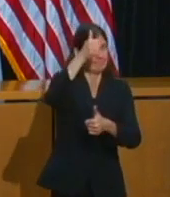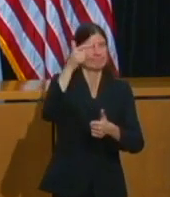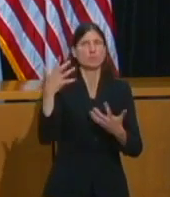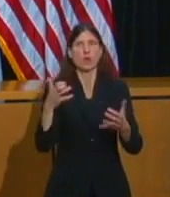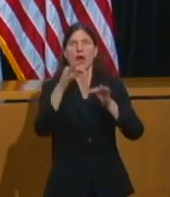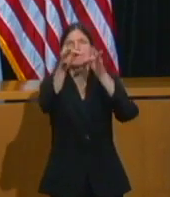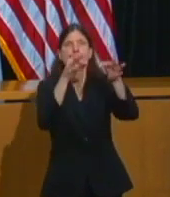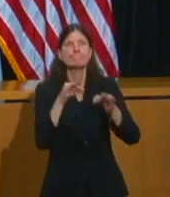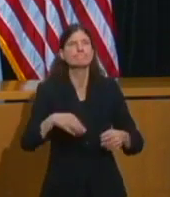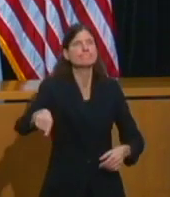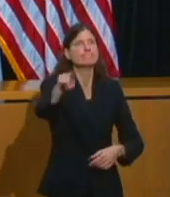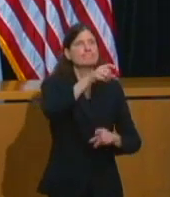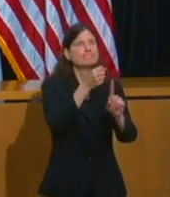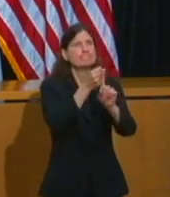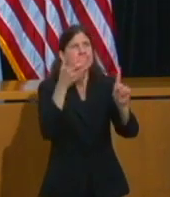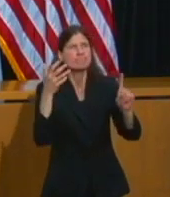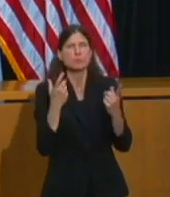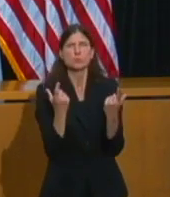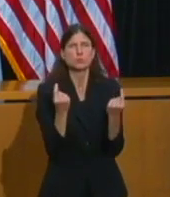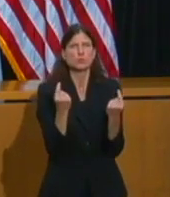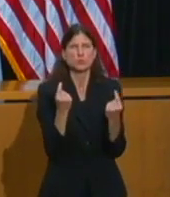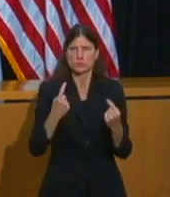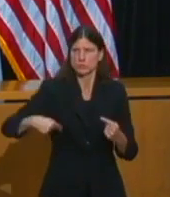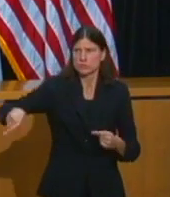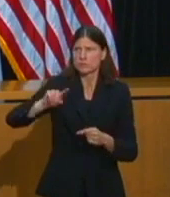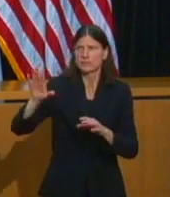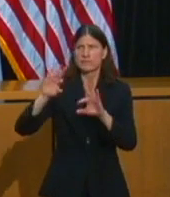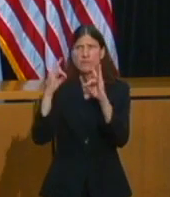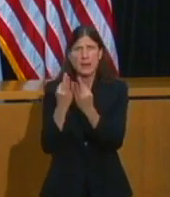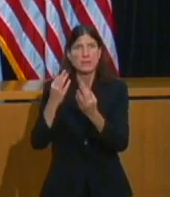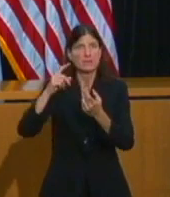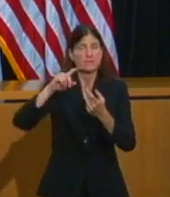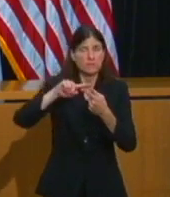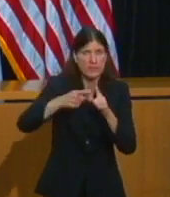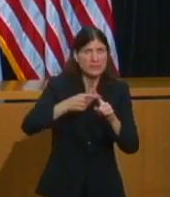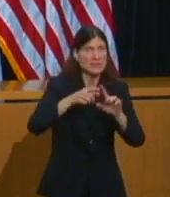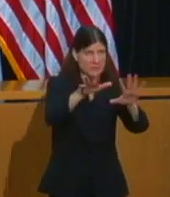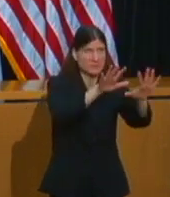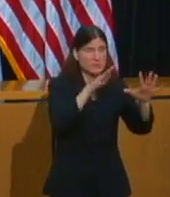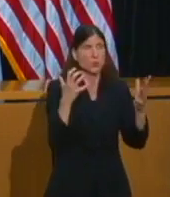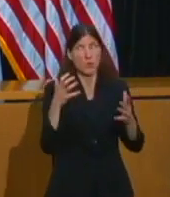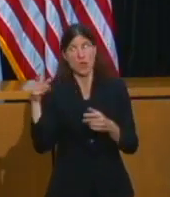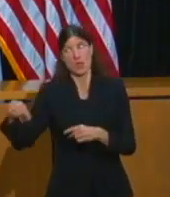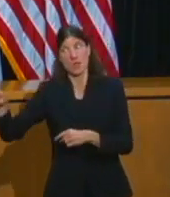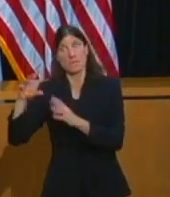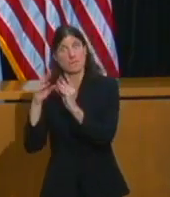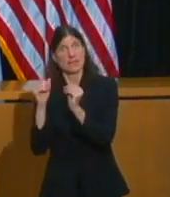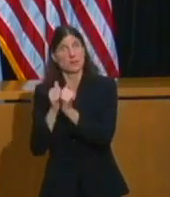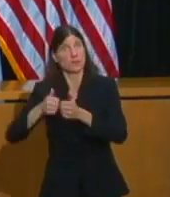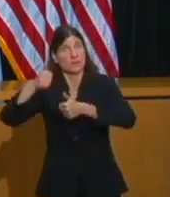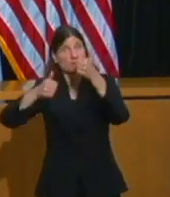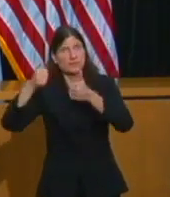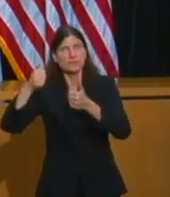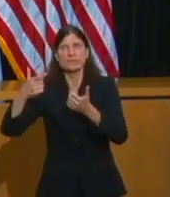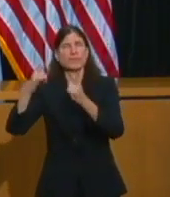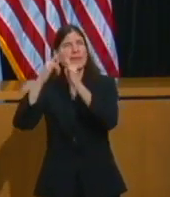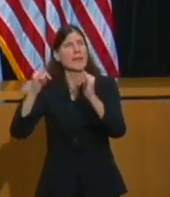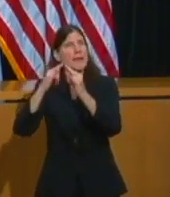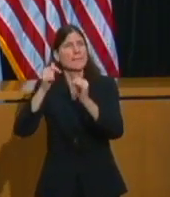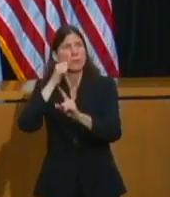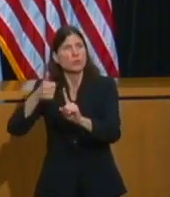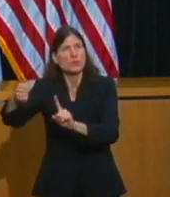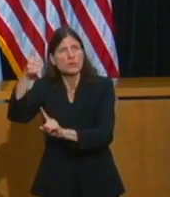programs and continue supporting families. Childcare, recreational summer programs, and day camps serving youth are all